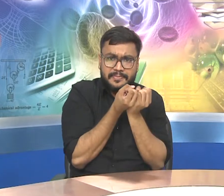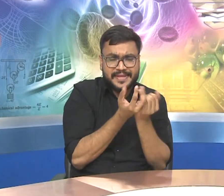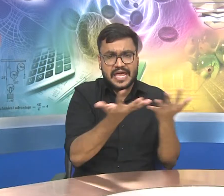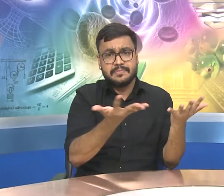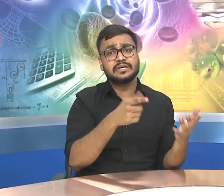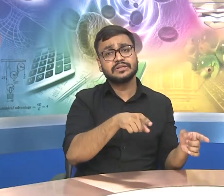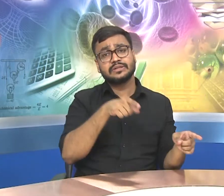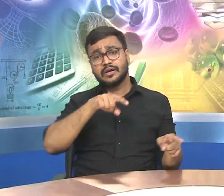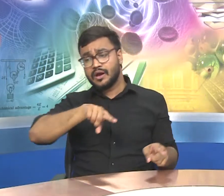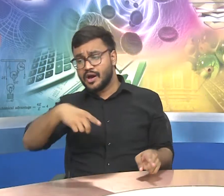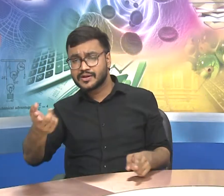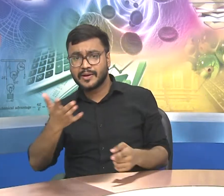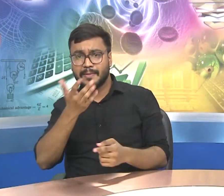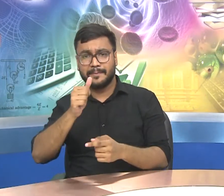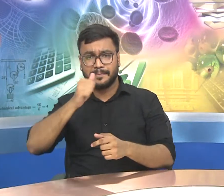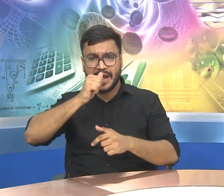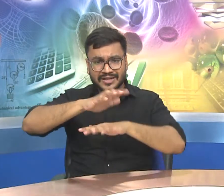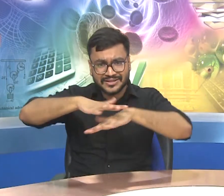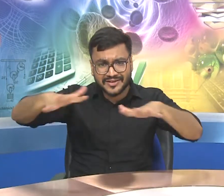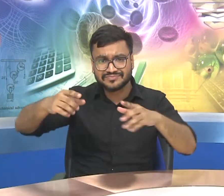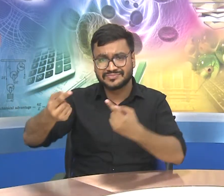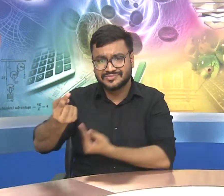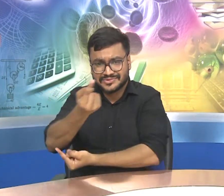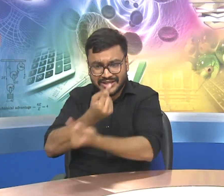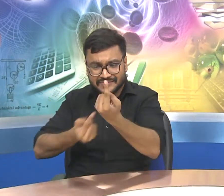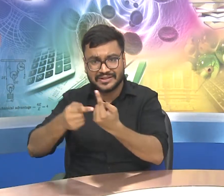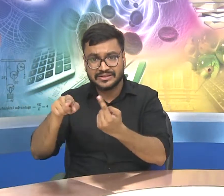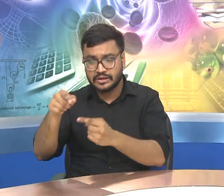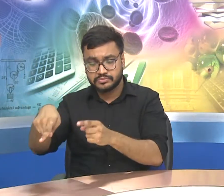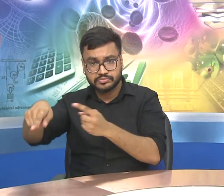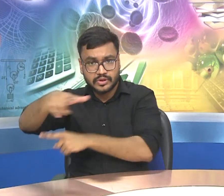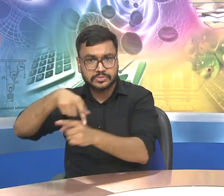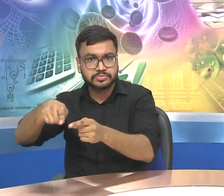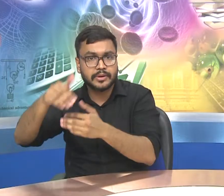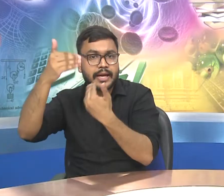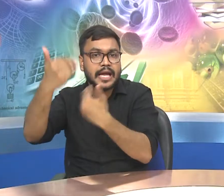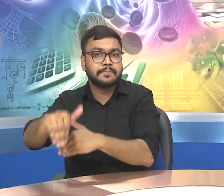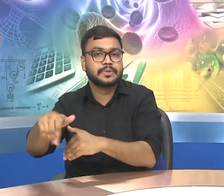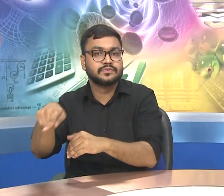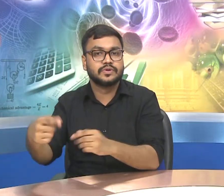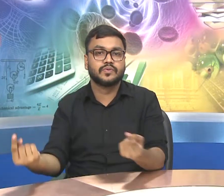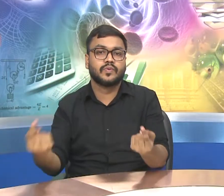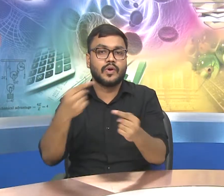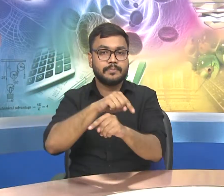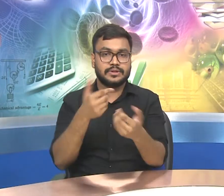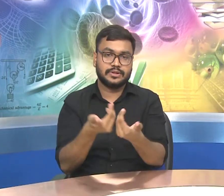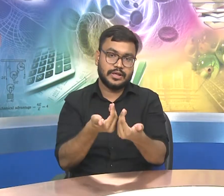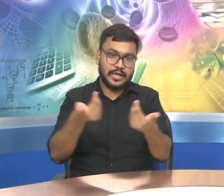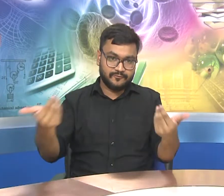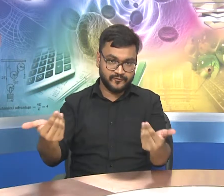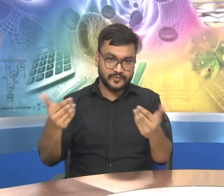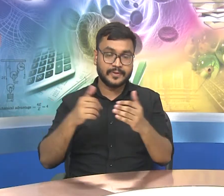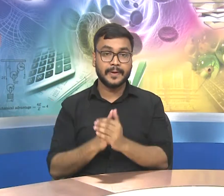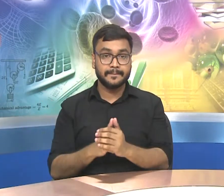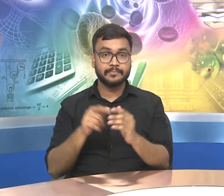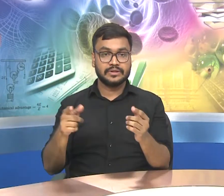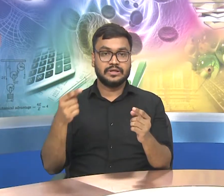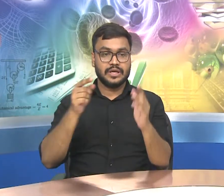and ecosystems like forest and grasslands, the pyramid of biomass